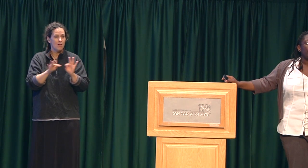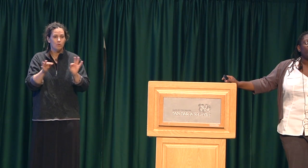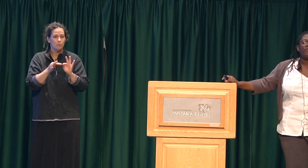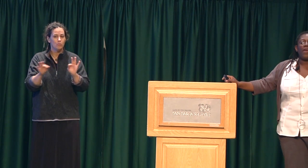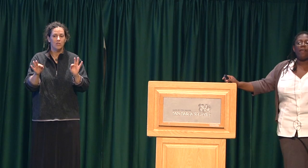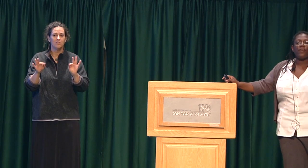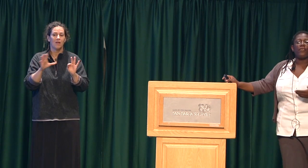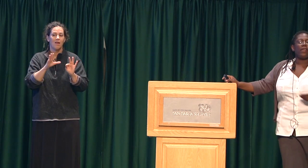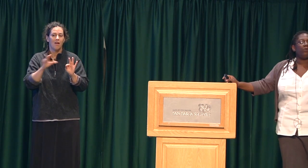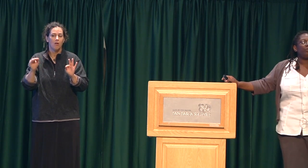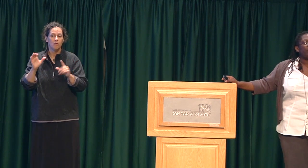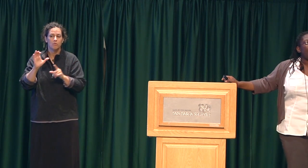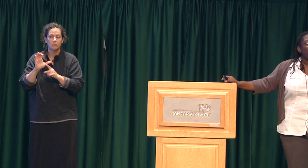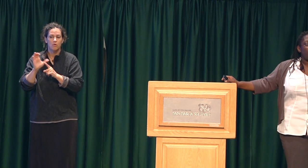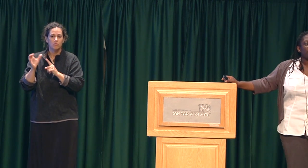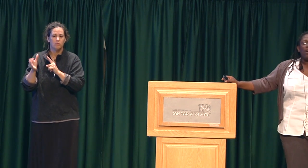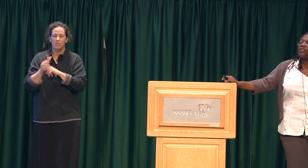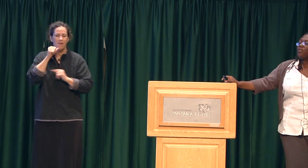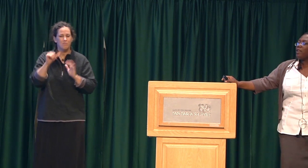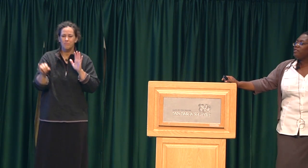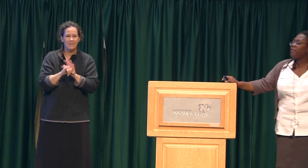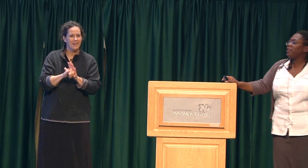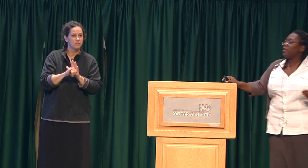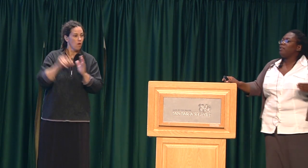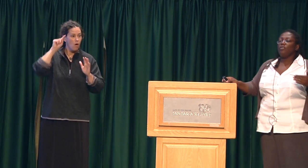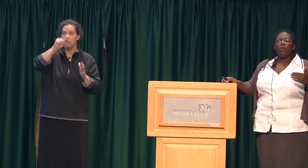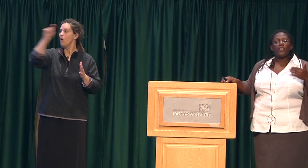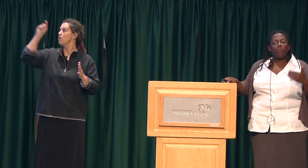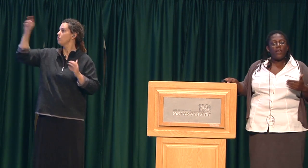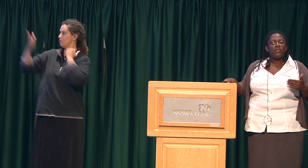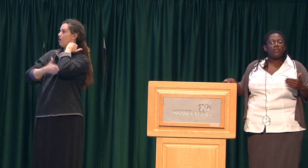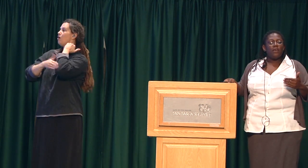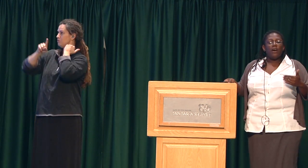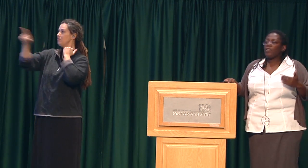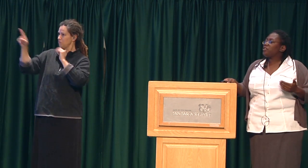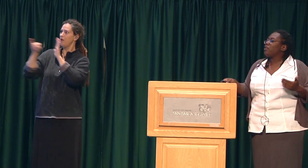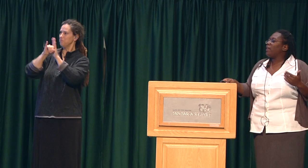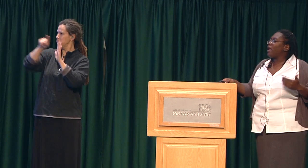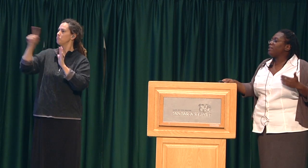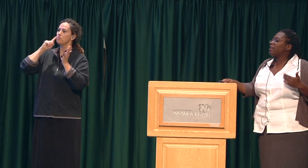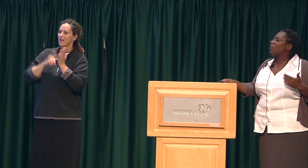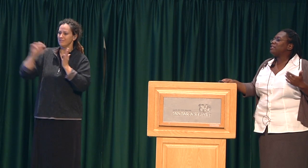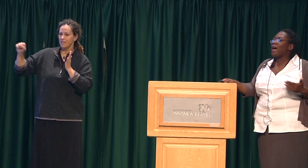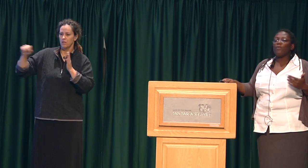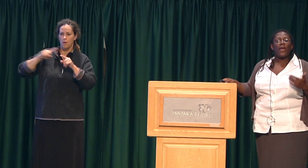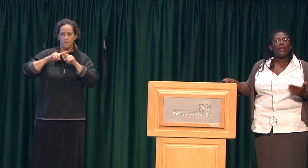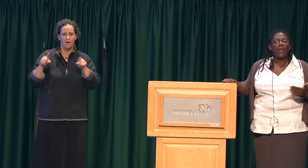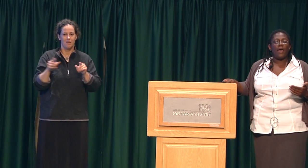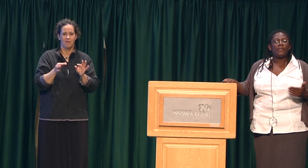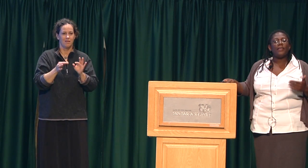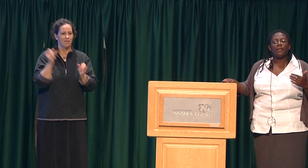language. They do it for every other language, but not ours. So they definitely, you know, expressed a concern that ASL was